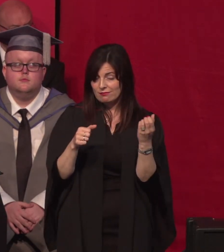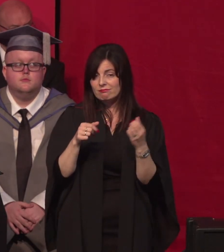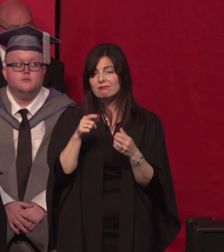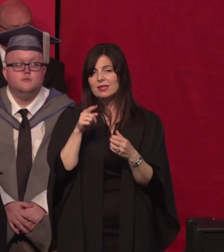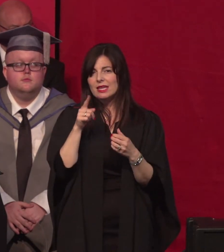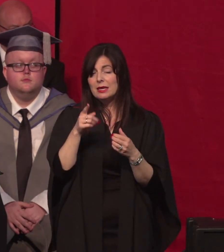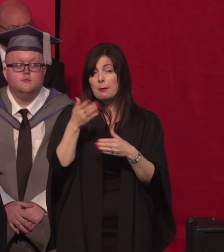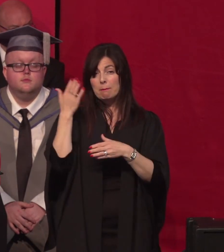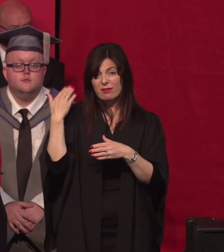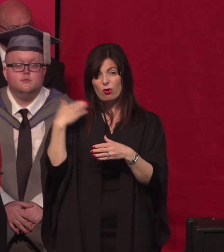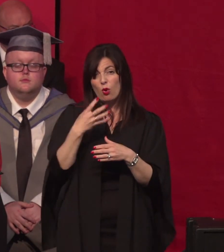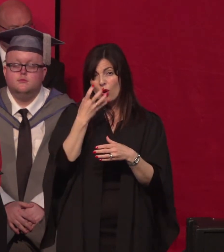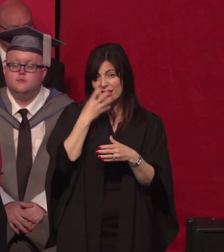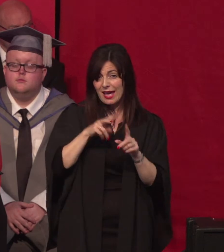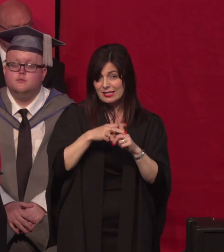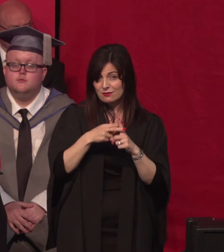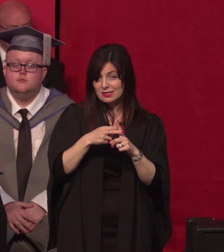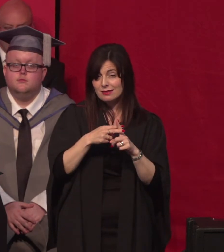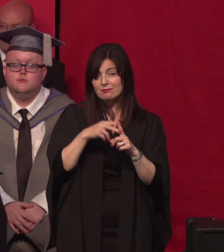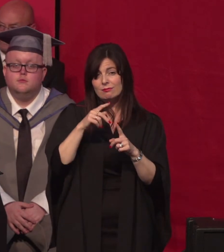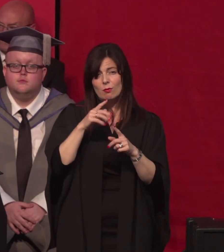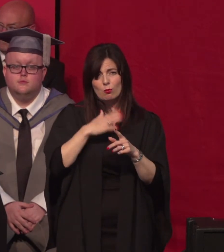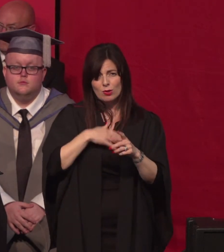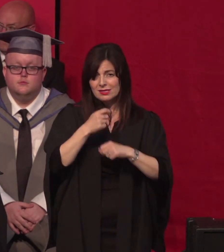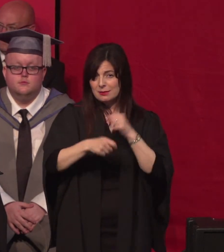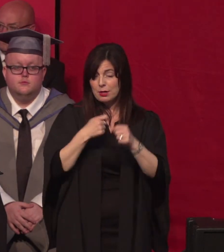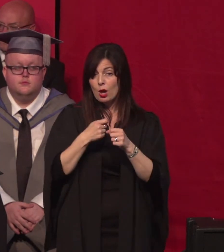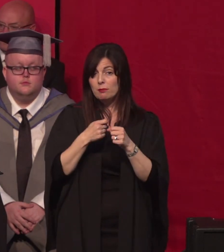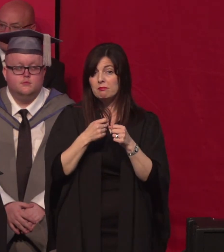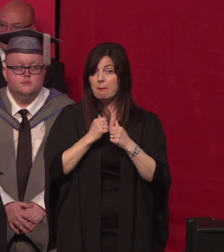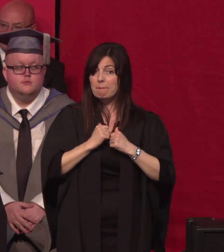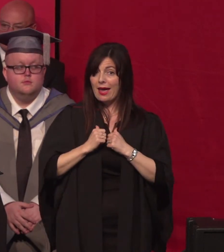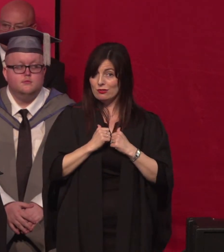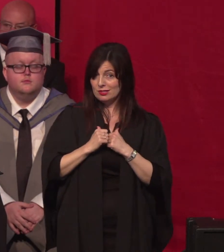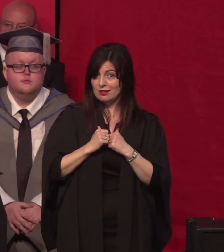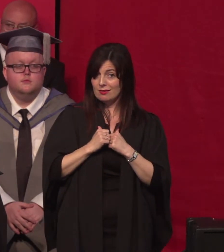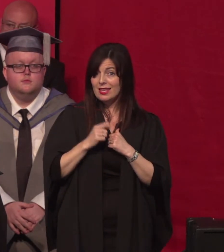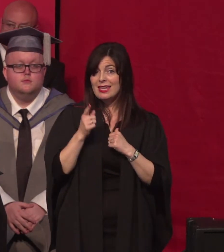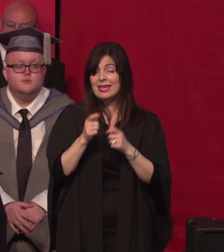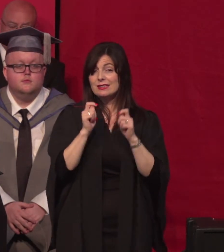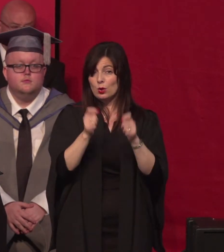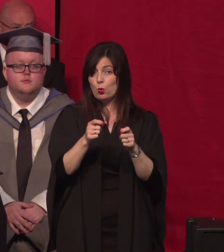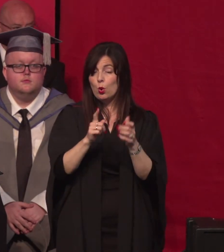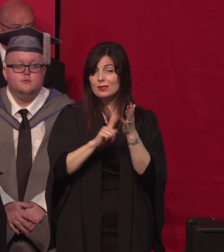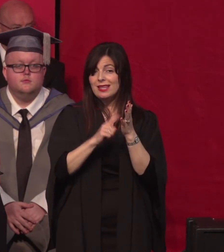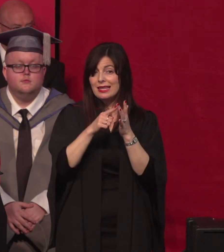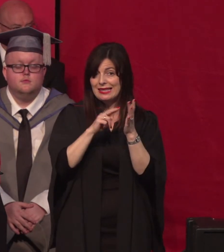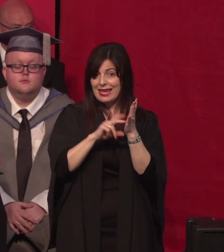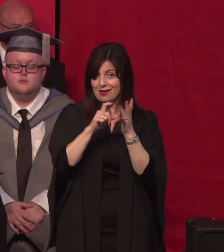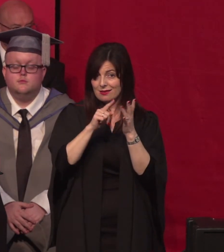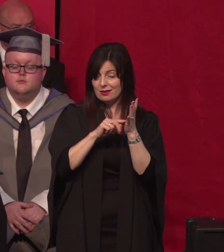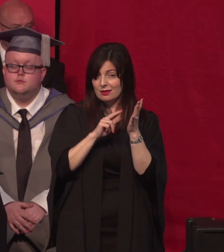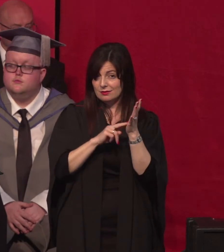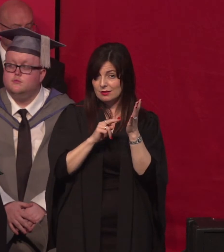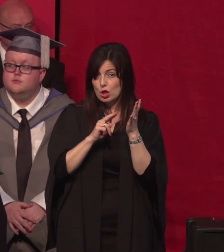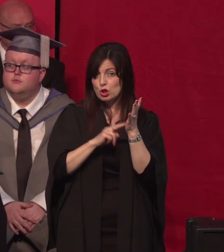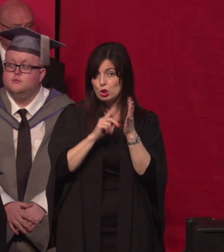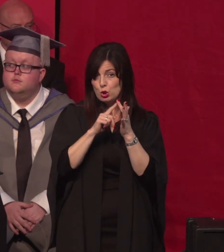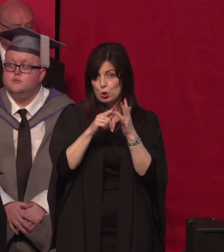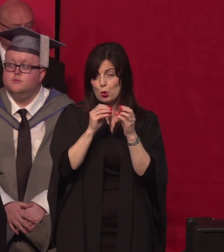on becoming a barrister and has put his time last year in being awarded the prestigious Lincoln's Inn Newburger Prize to support his